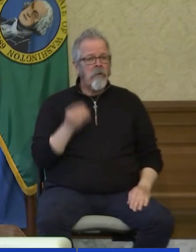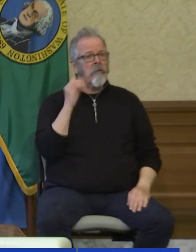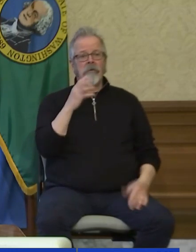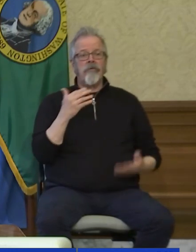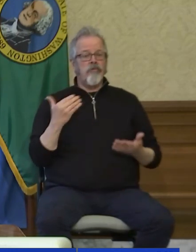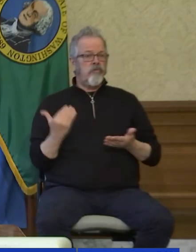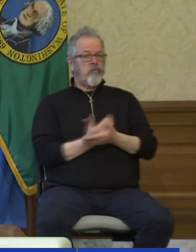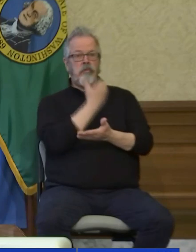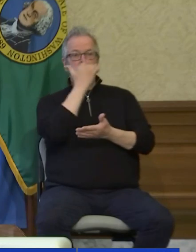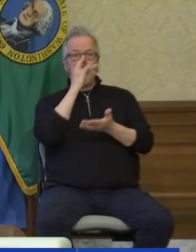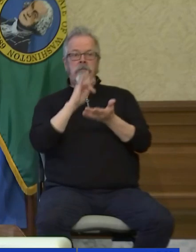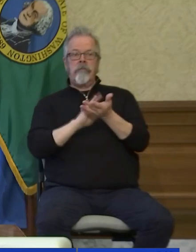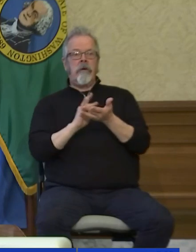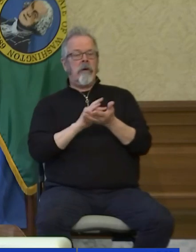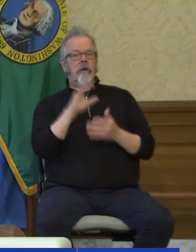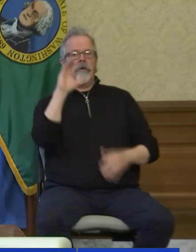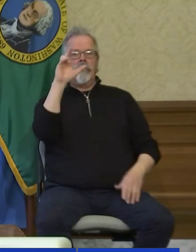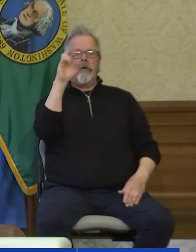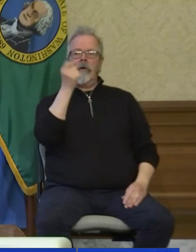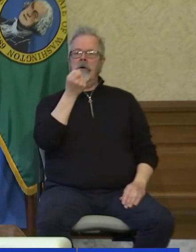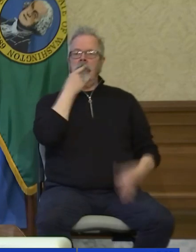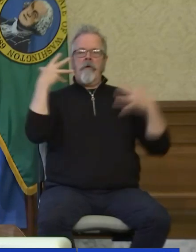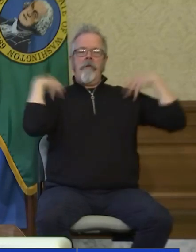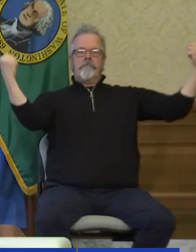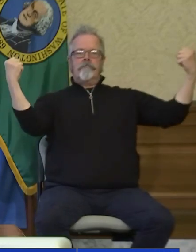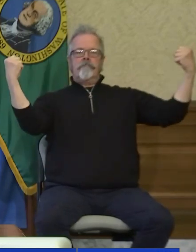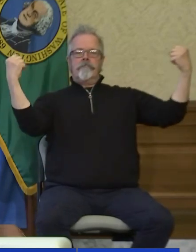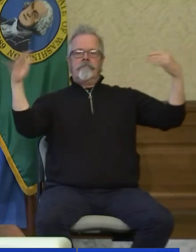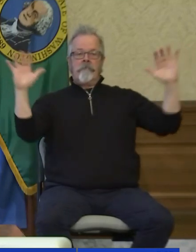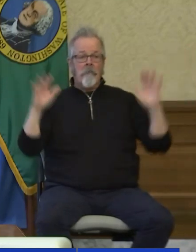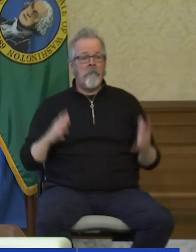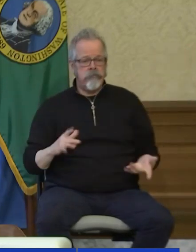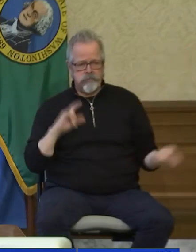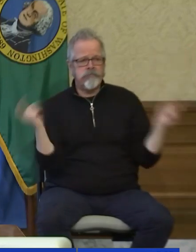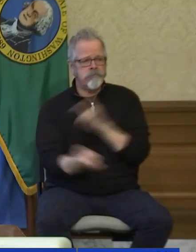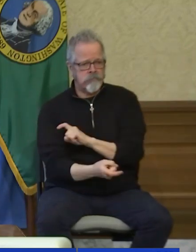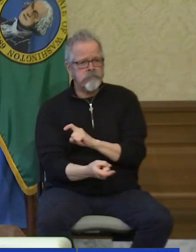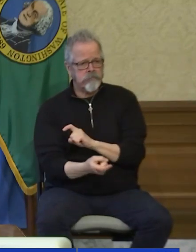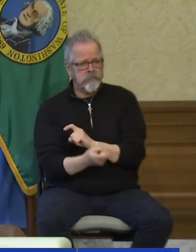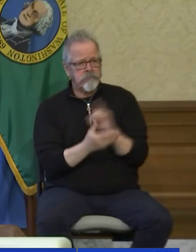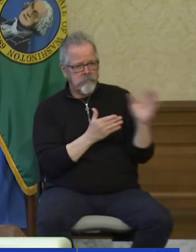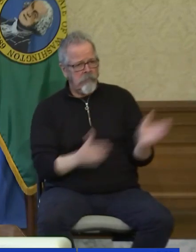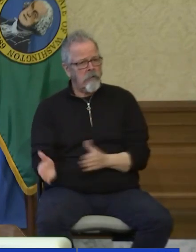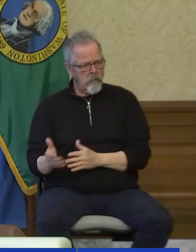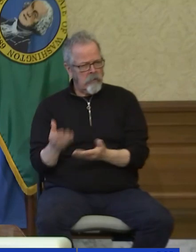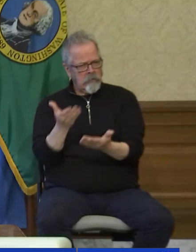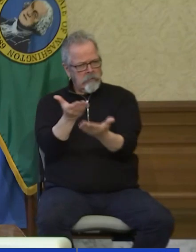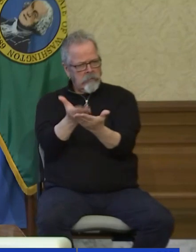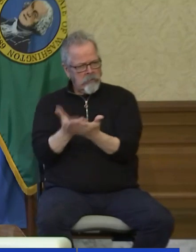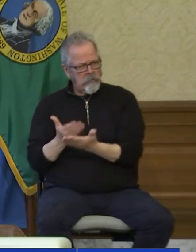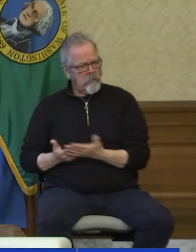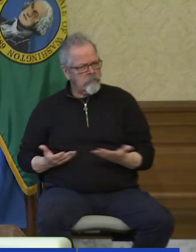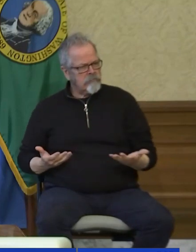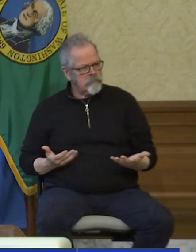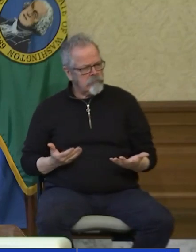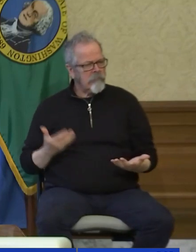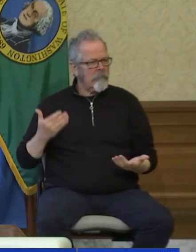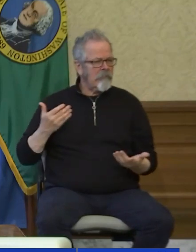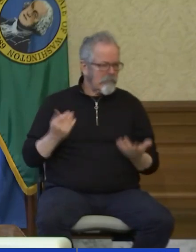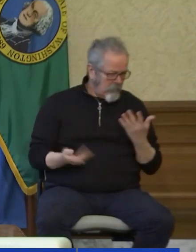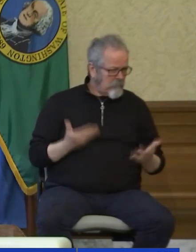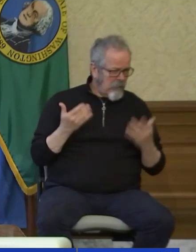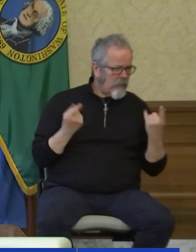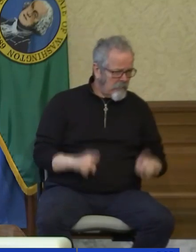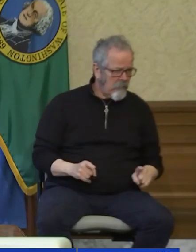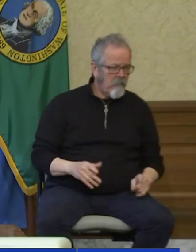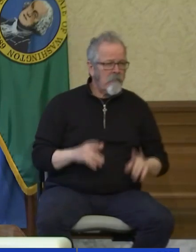that if we do smart things, if we do the contact tracing and the isolation, there is really good